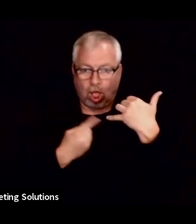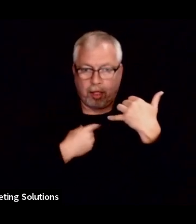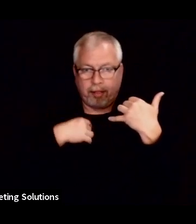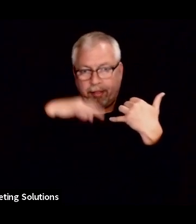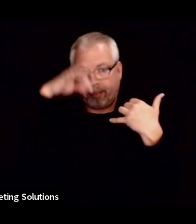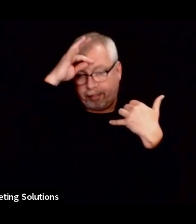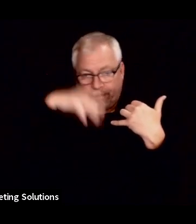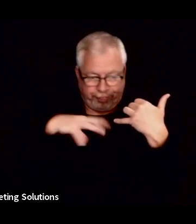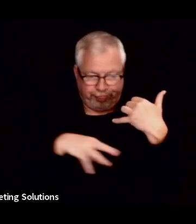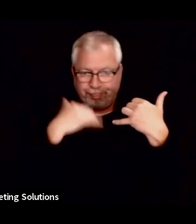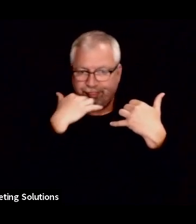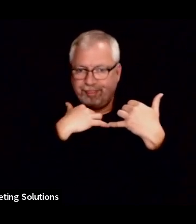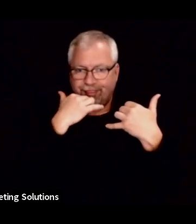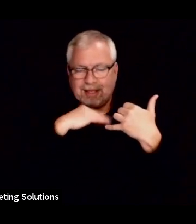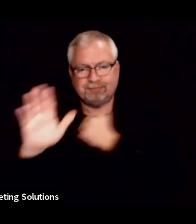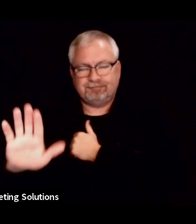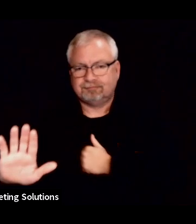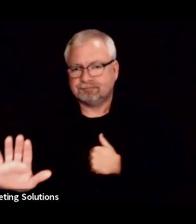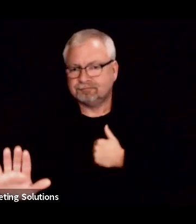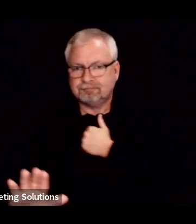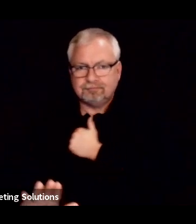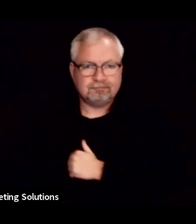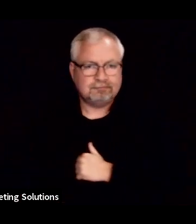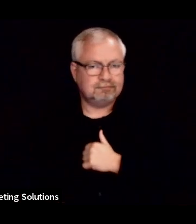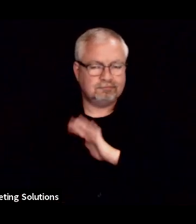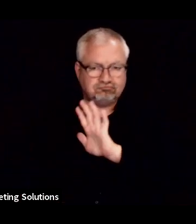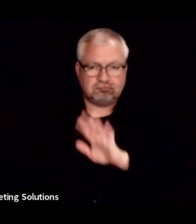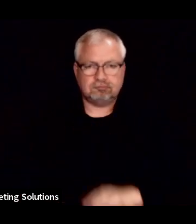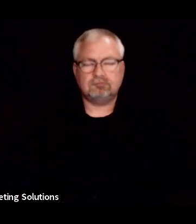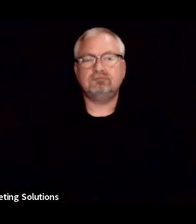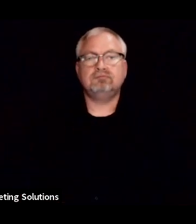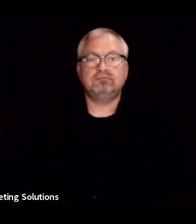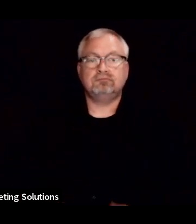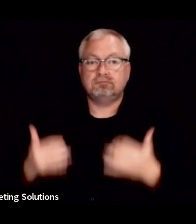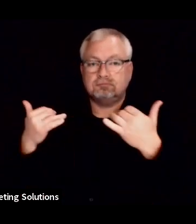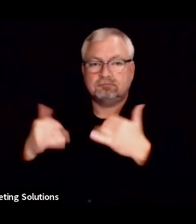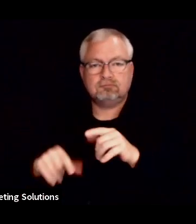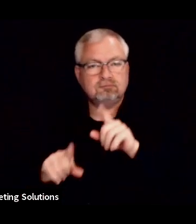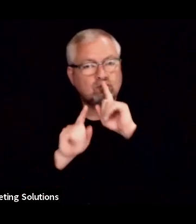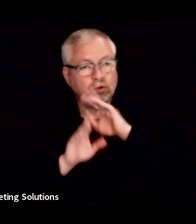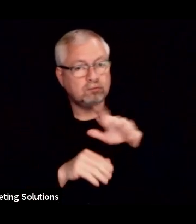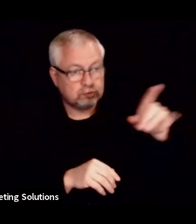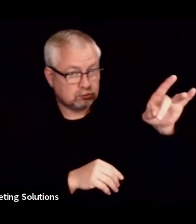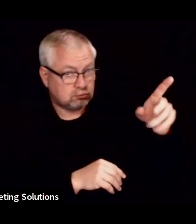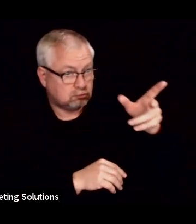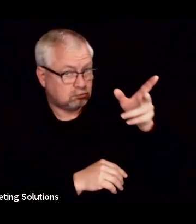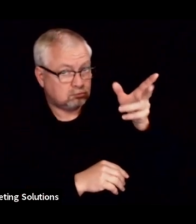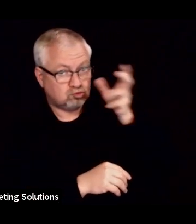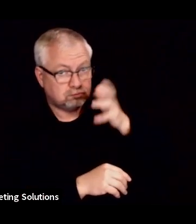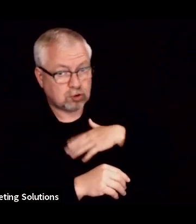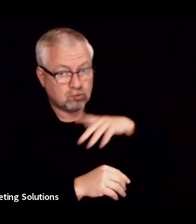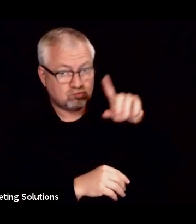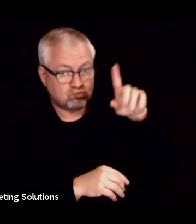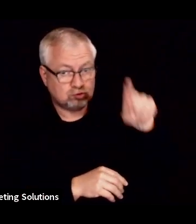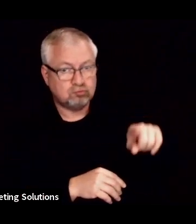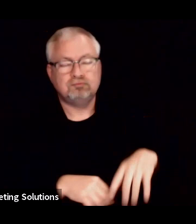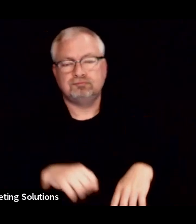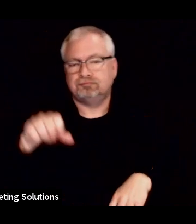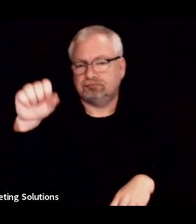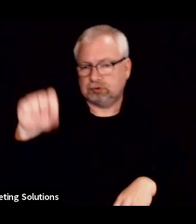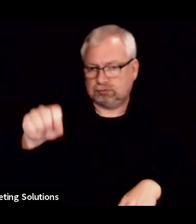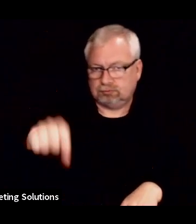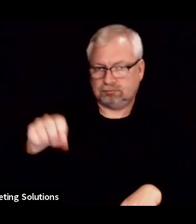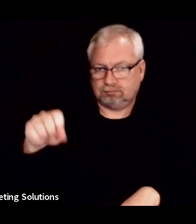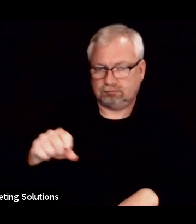Okay, I'm hoping you can hear me now. Yes, I can. Get your take on the official announcement today that the State Fair for 2020